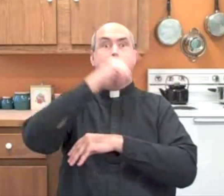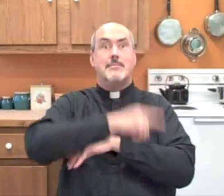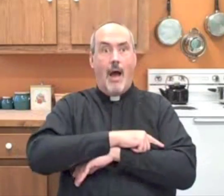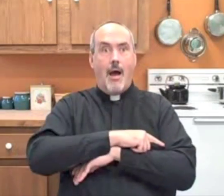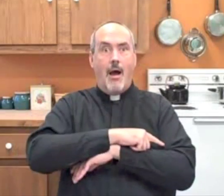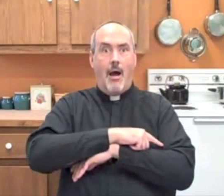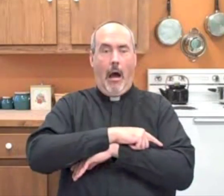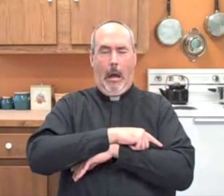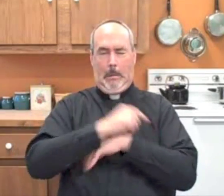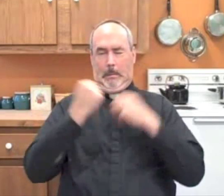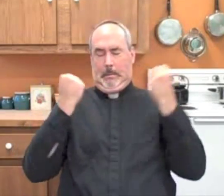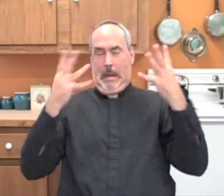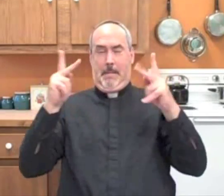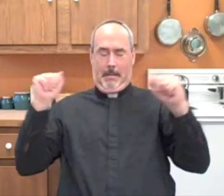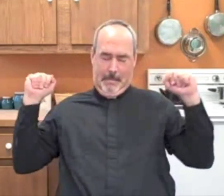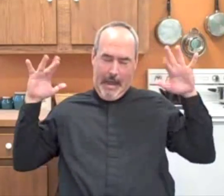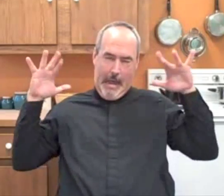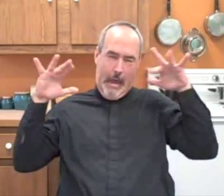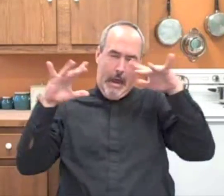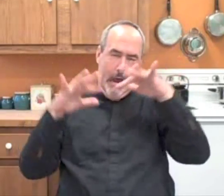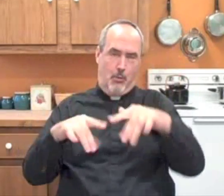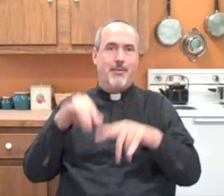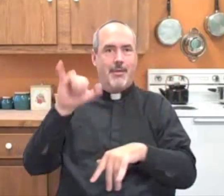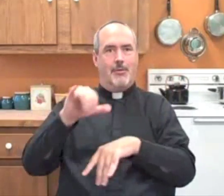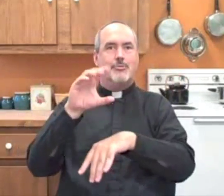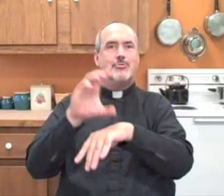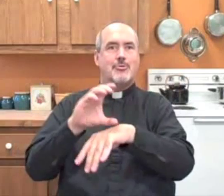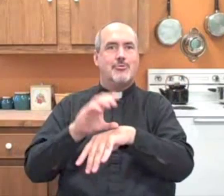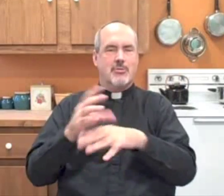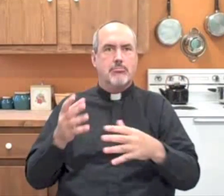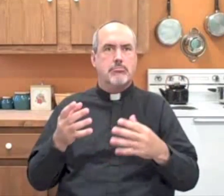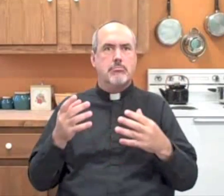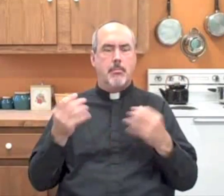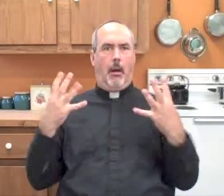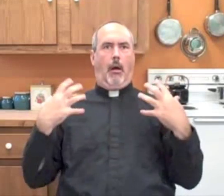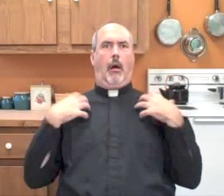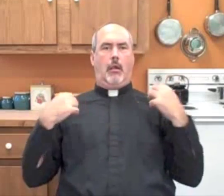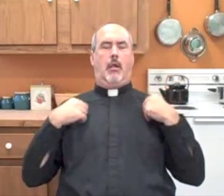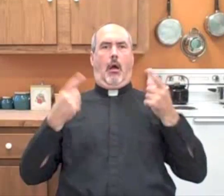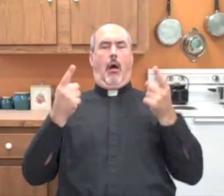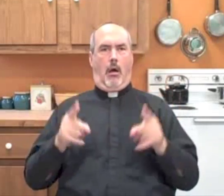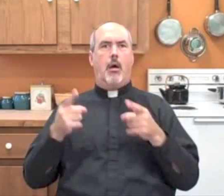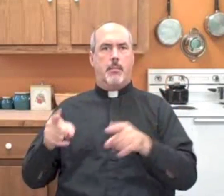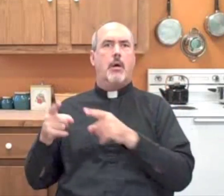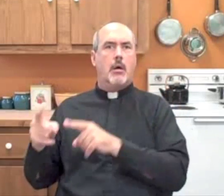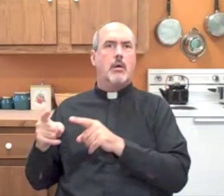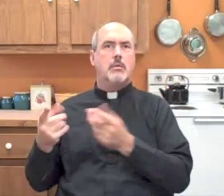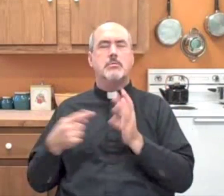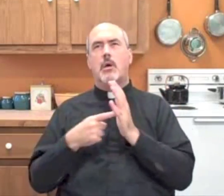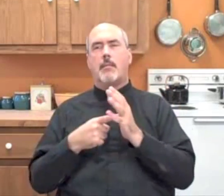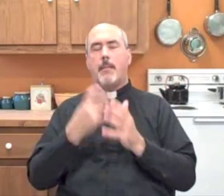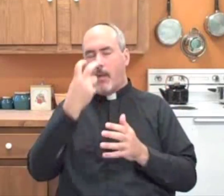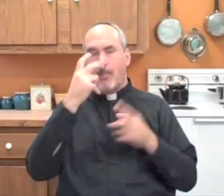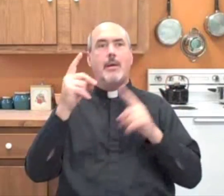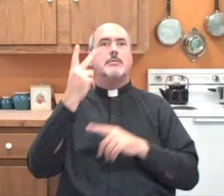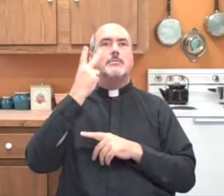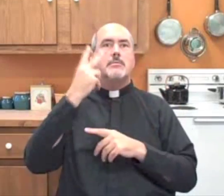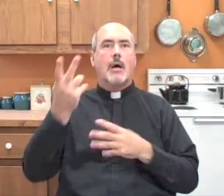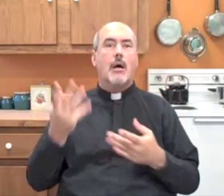The next day, people flocked to that church, and several healings happened. Blind people were able to